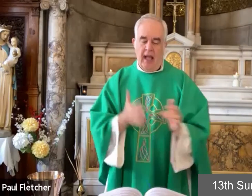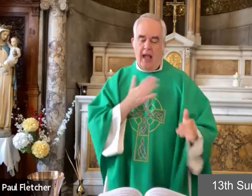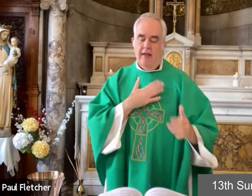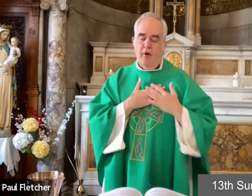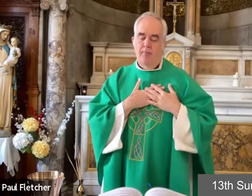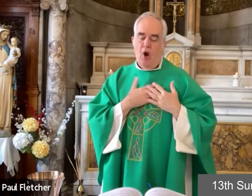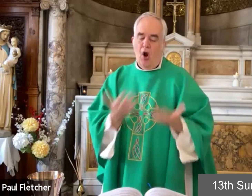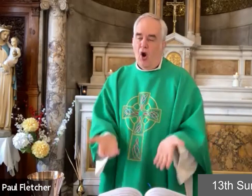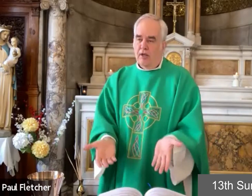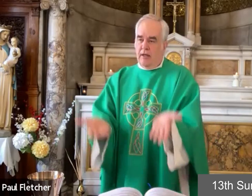Lift up your heart.